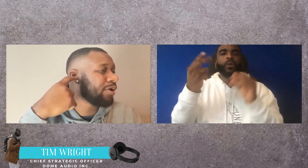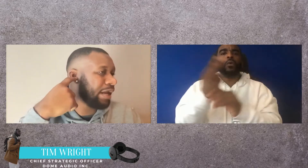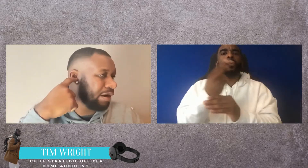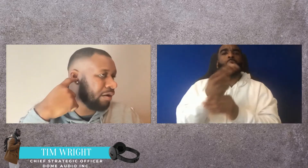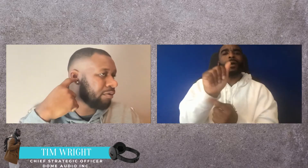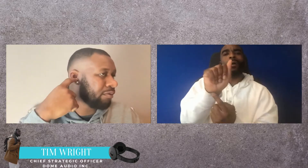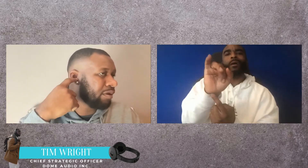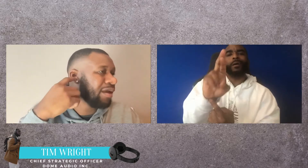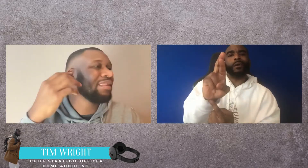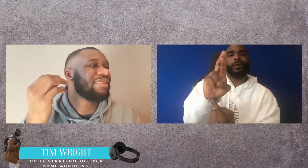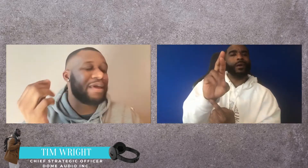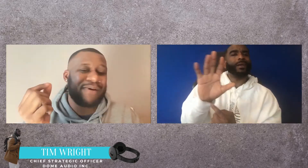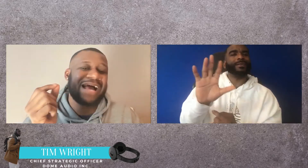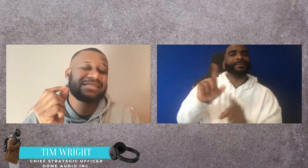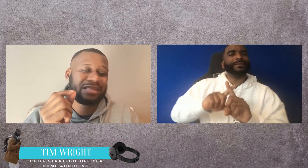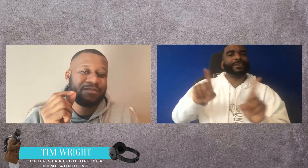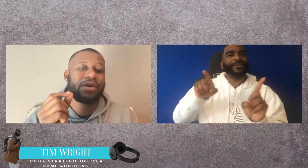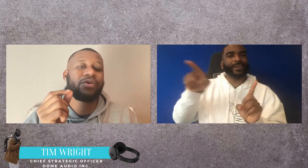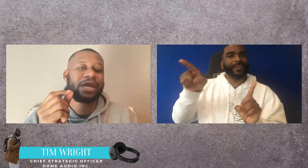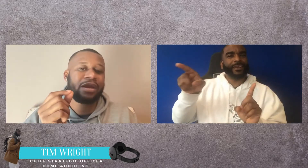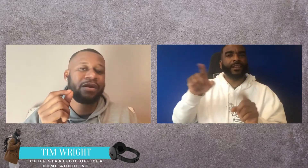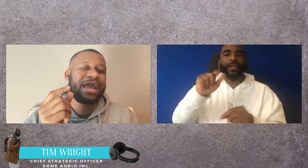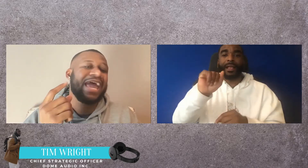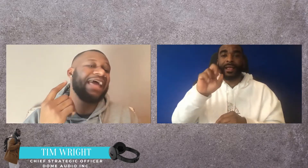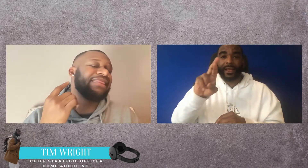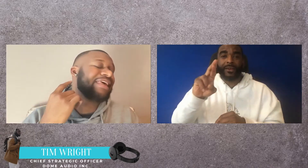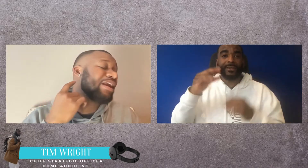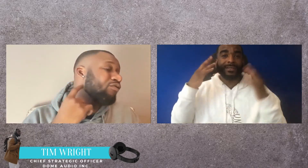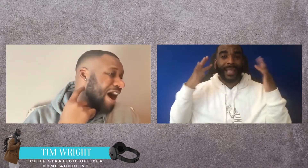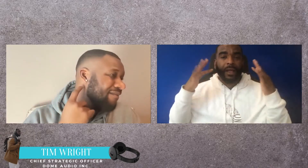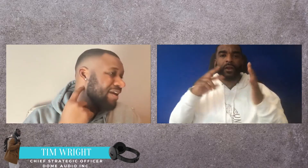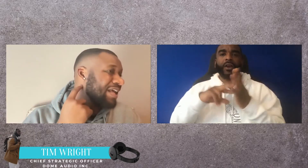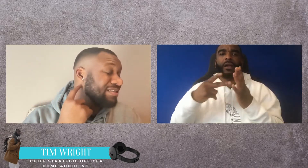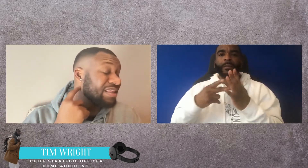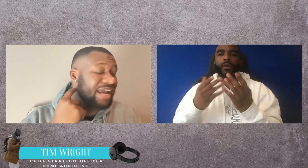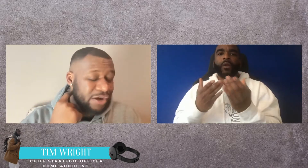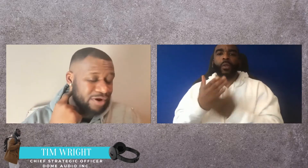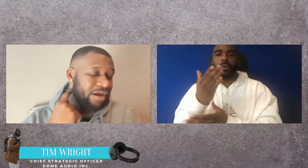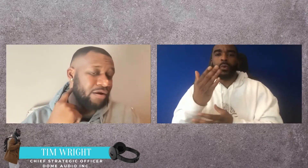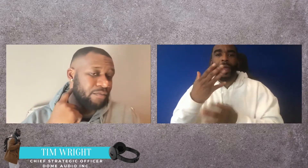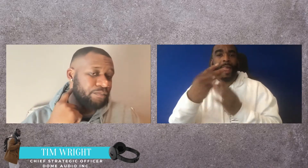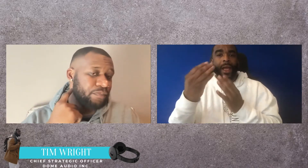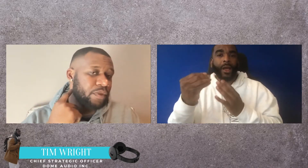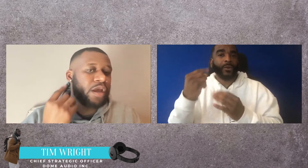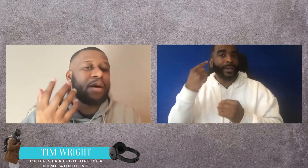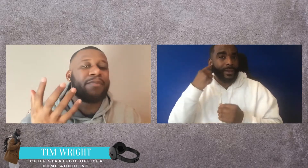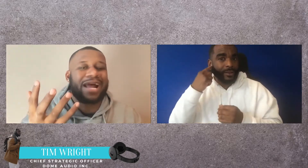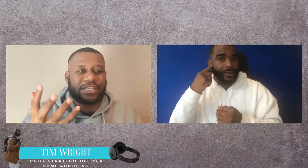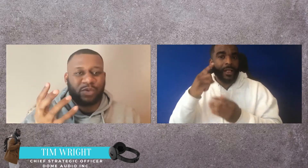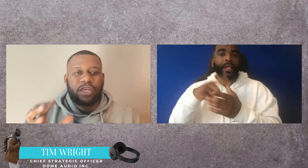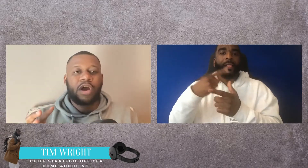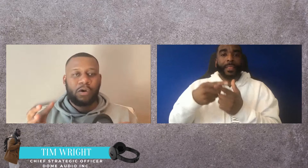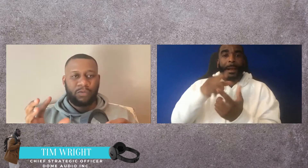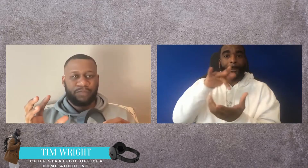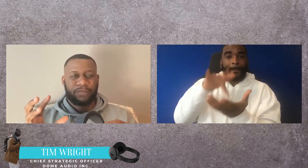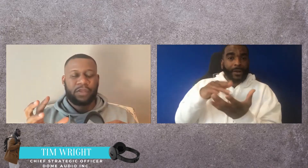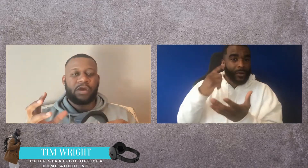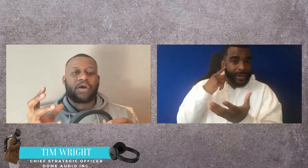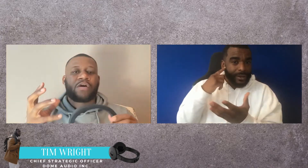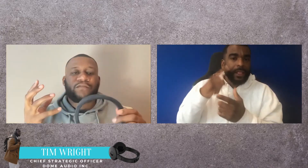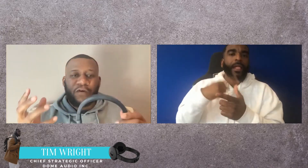the outer ear, then passing the middle ear, and then arriving into the inner ear. But as we